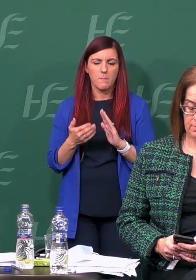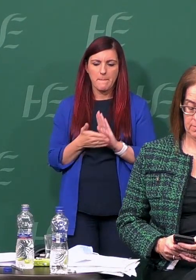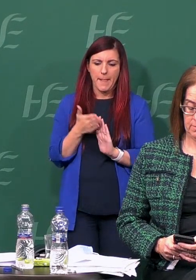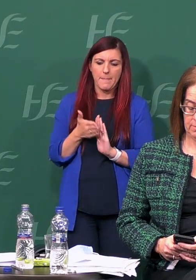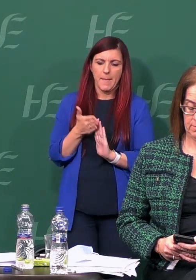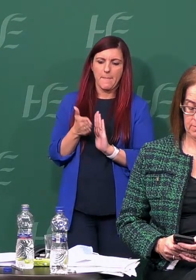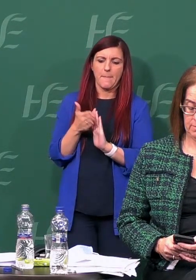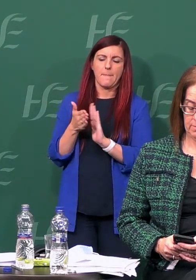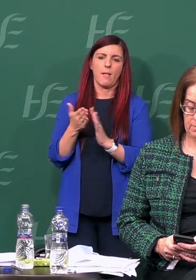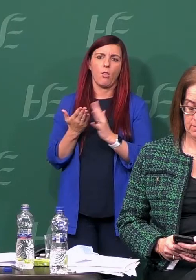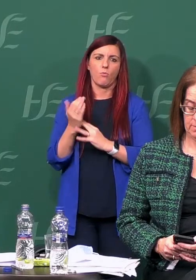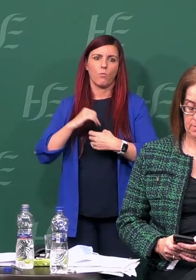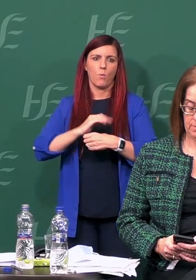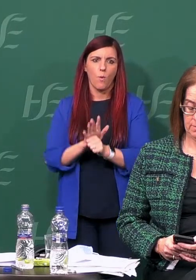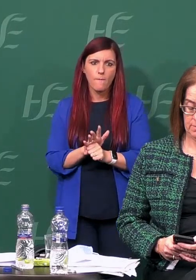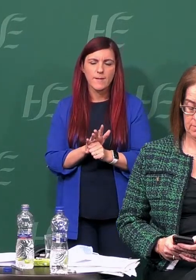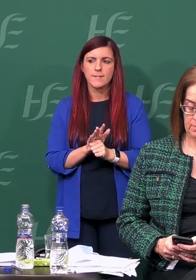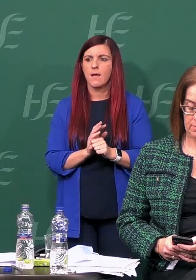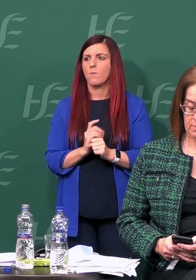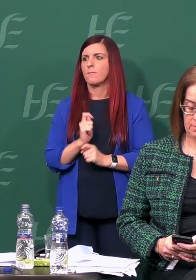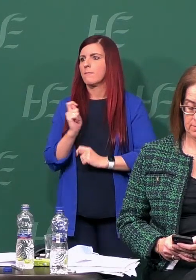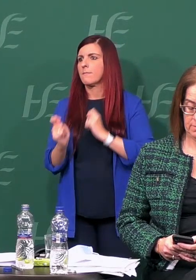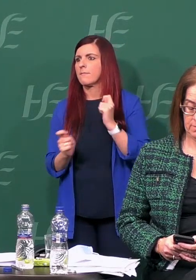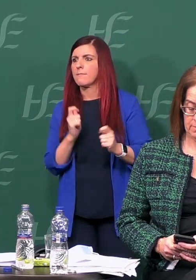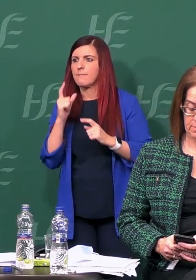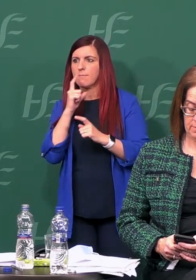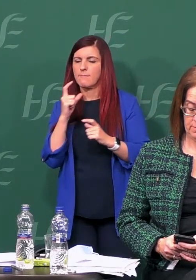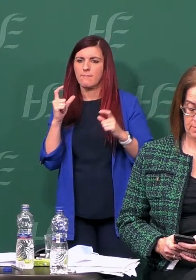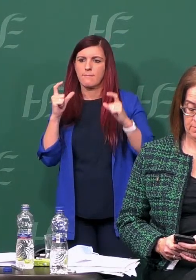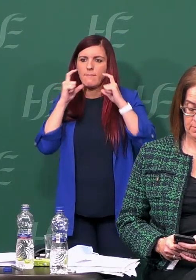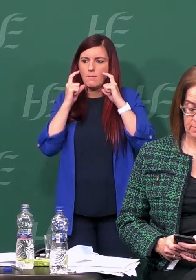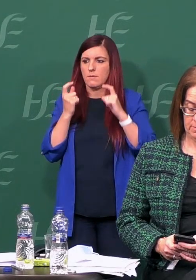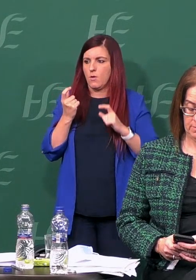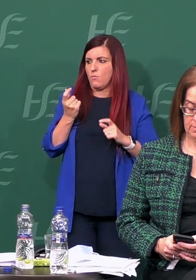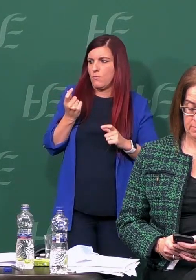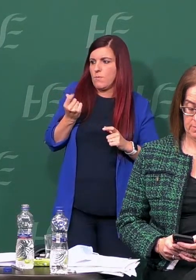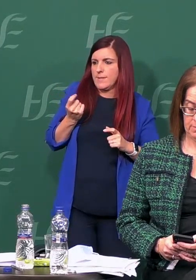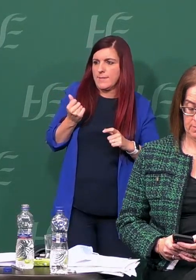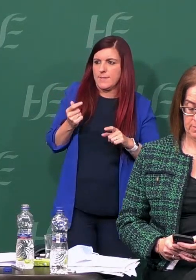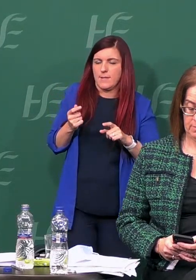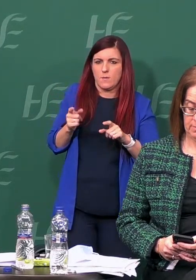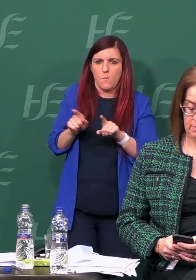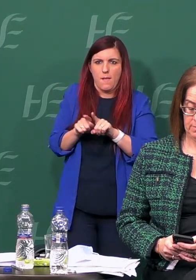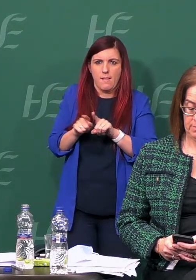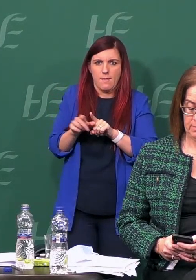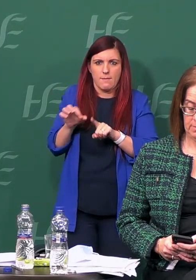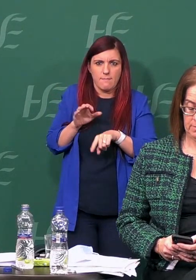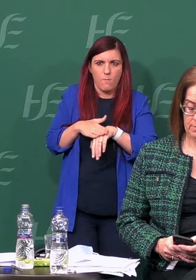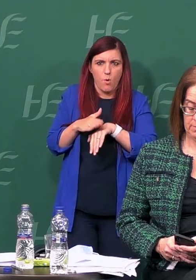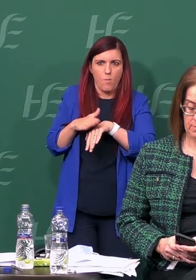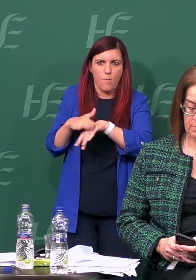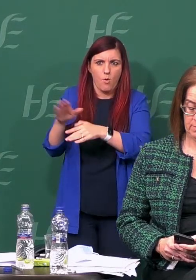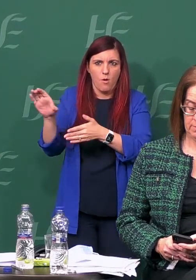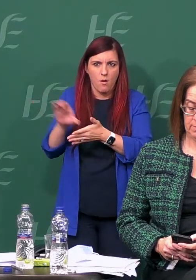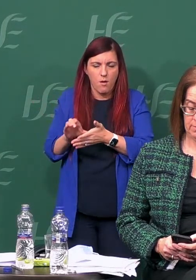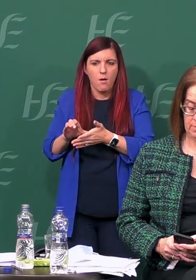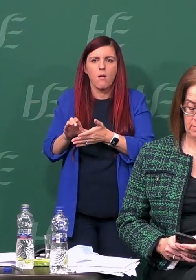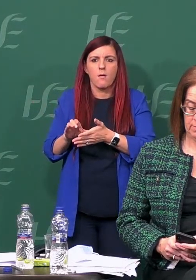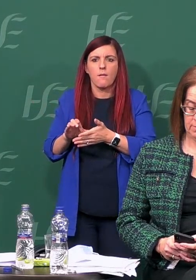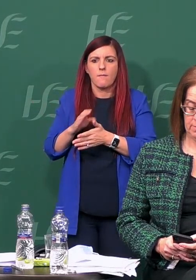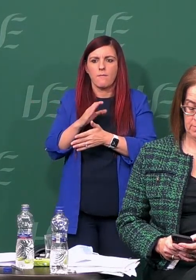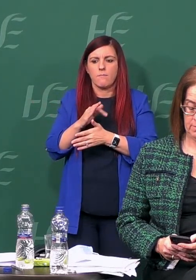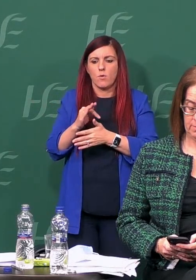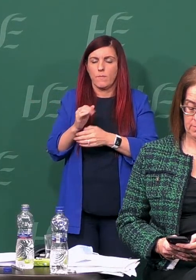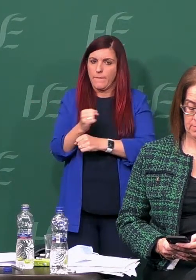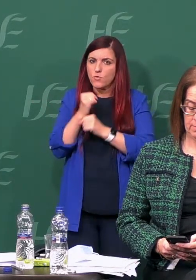Indeed, we were supplying masks up to including recently into the third level education sector. So we've a strong supply line